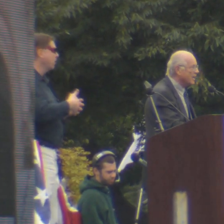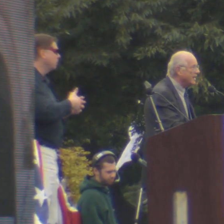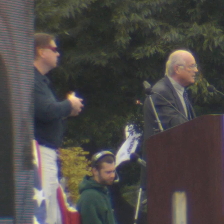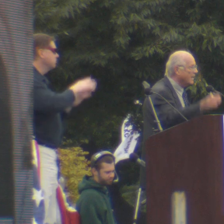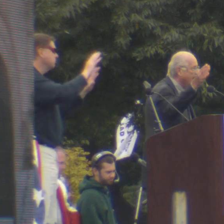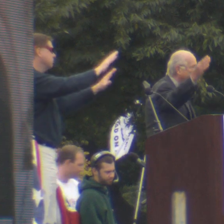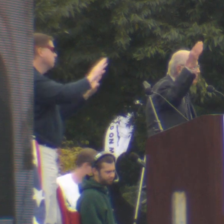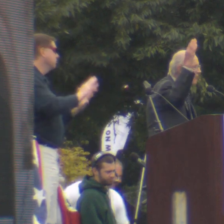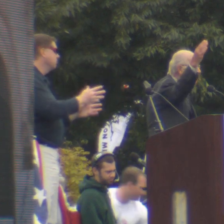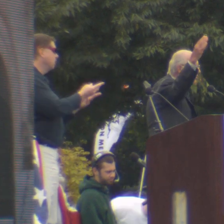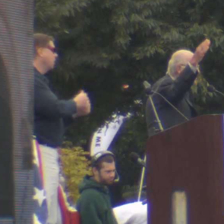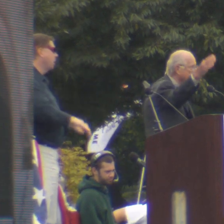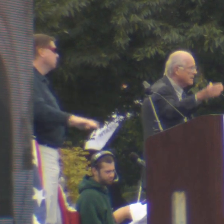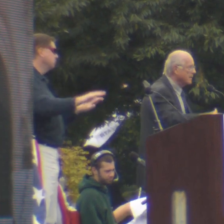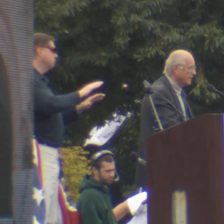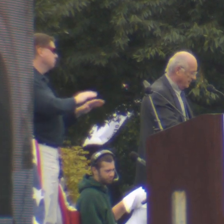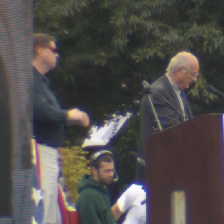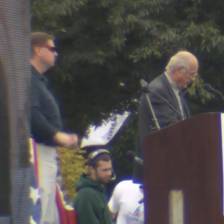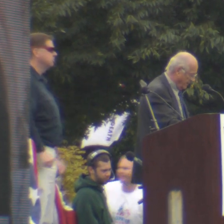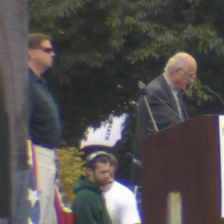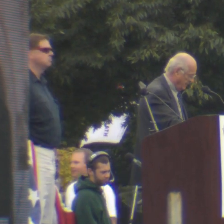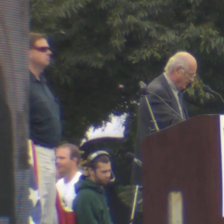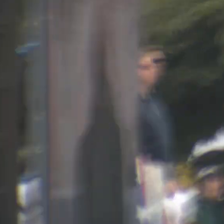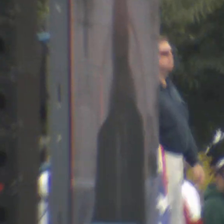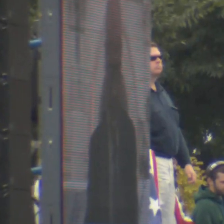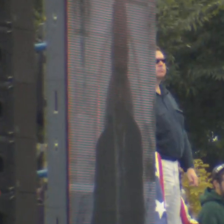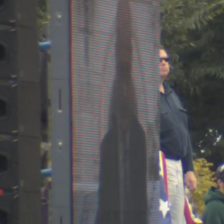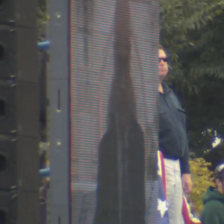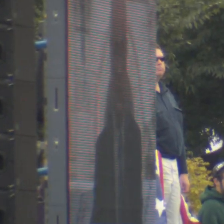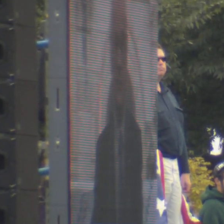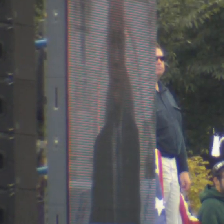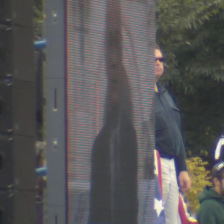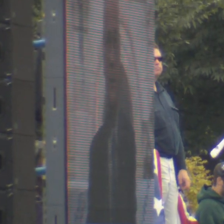this great land of ours.